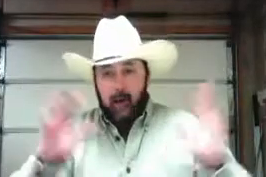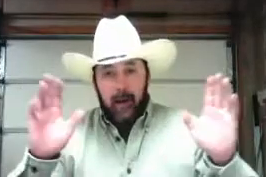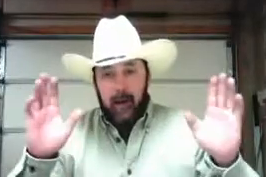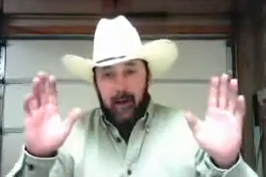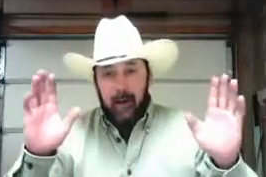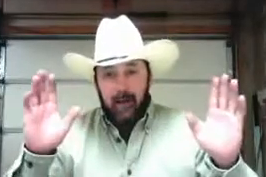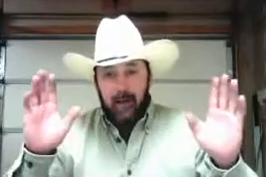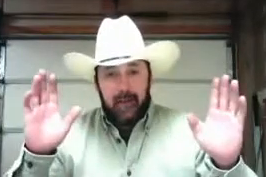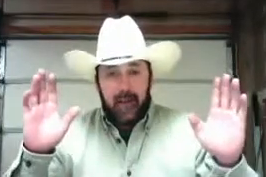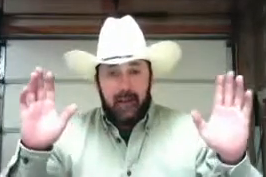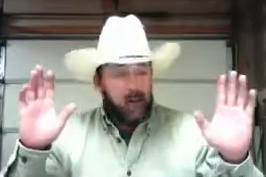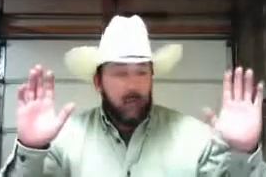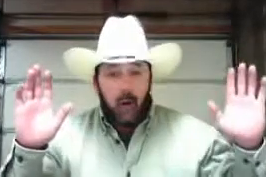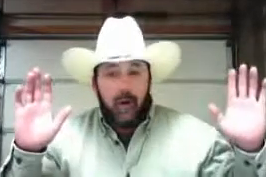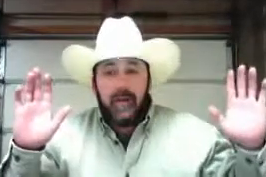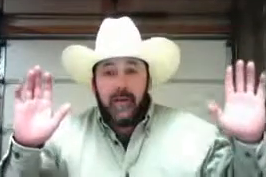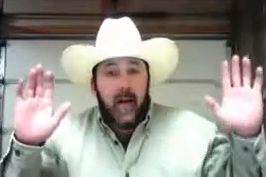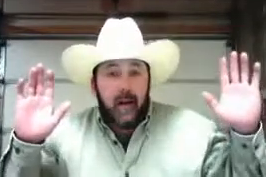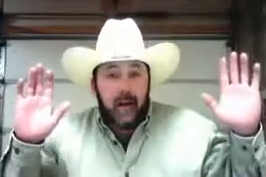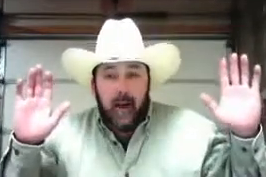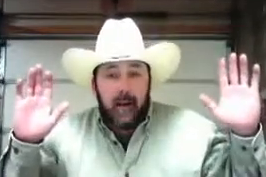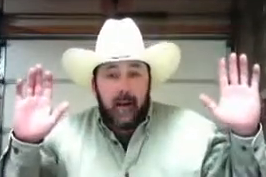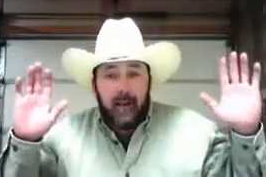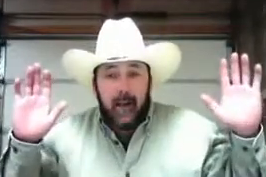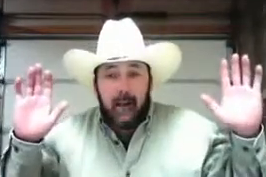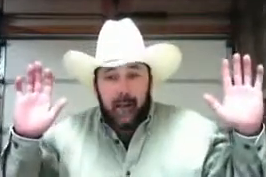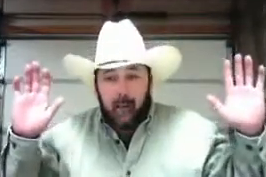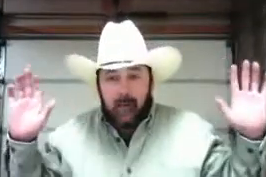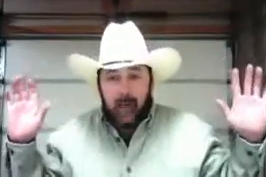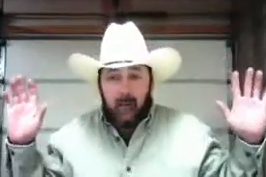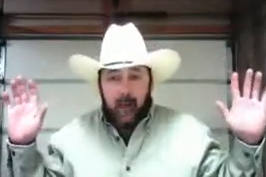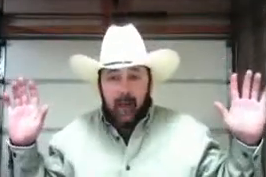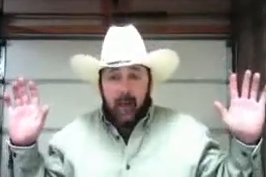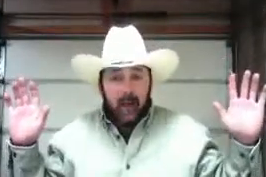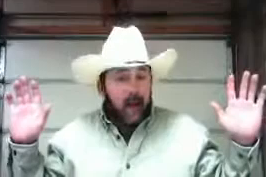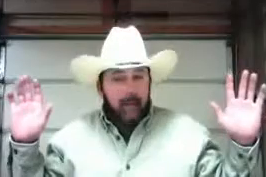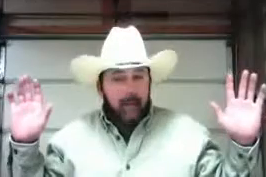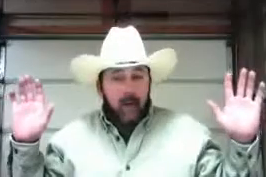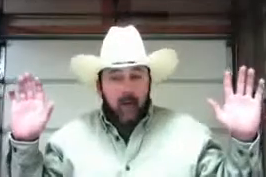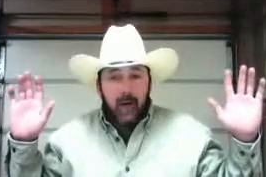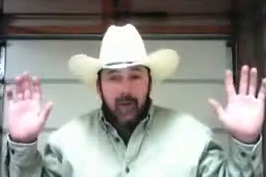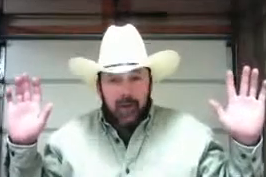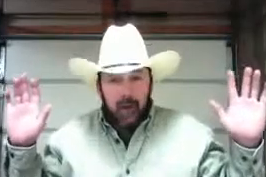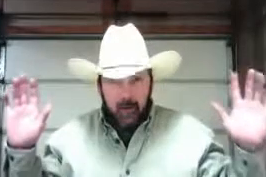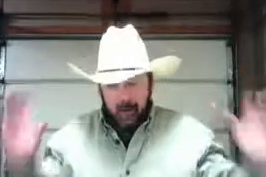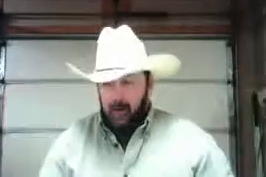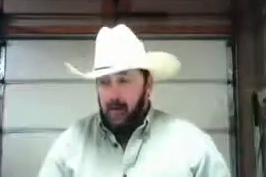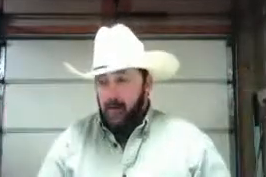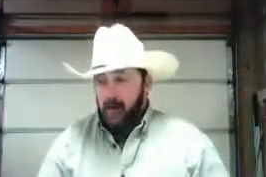knucklehead that says in words and not in deed, but in words only, like most Christians are? They're